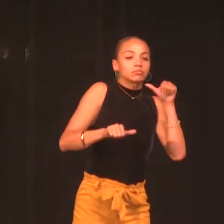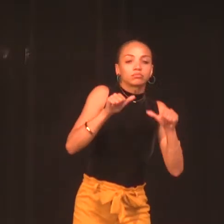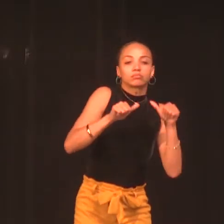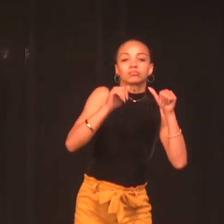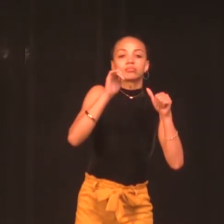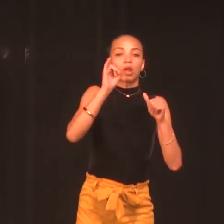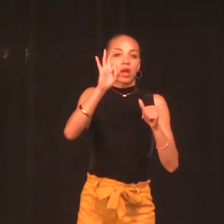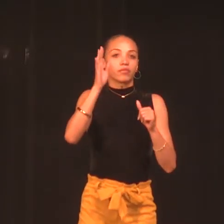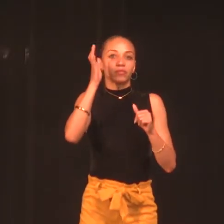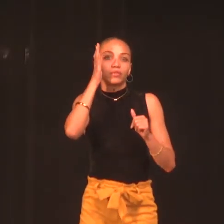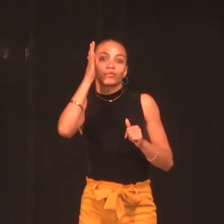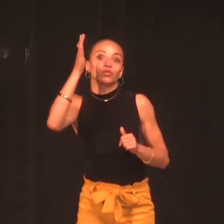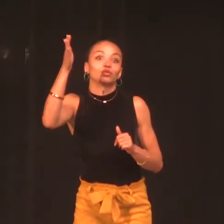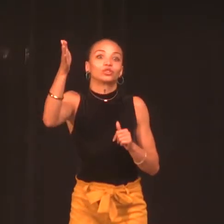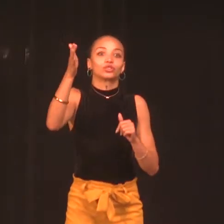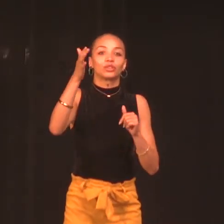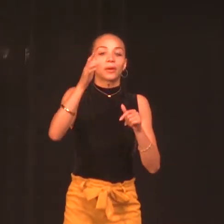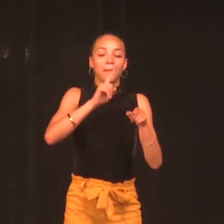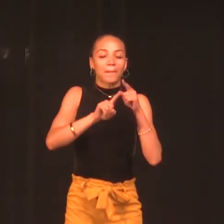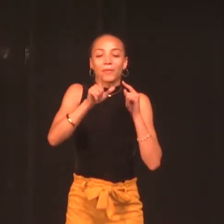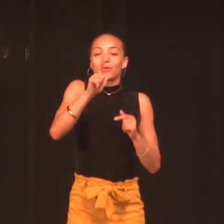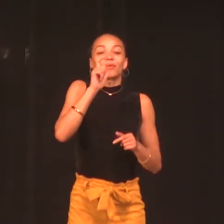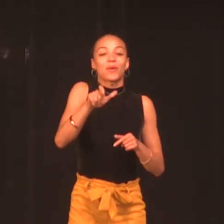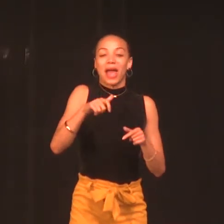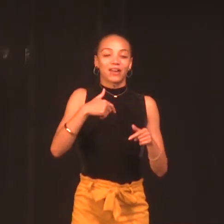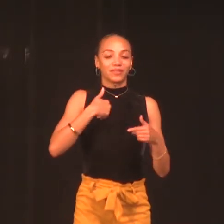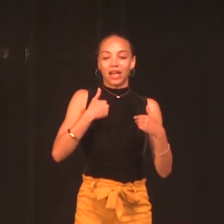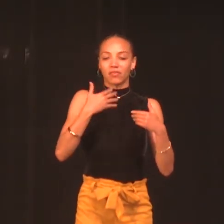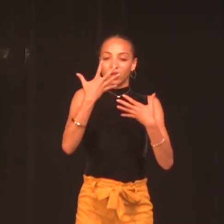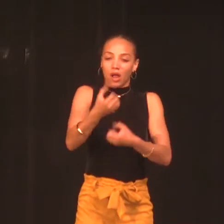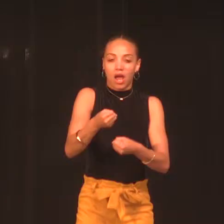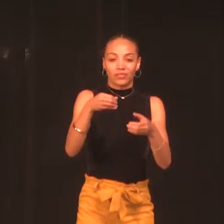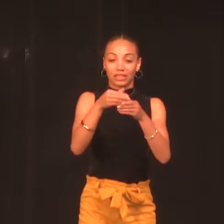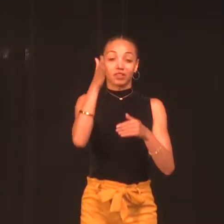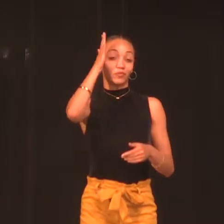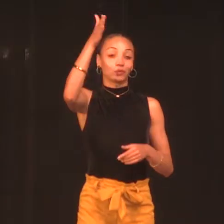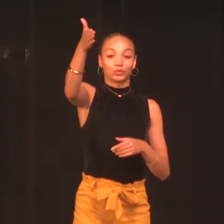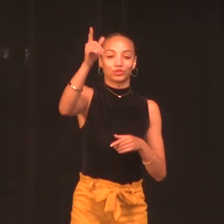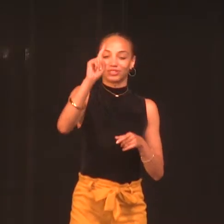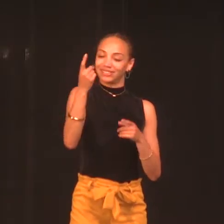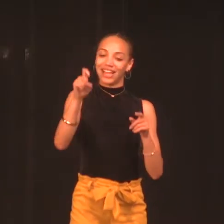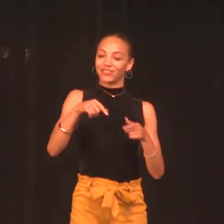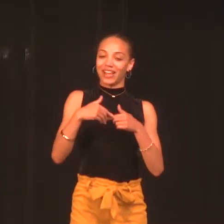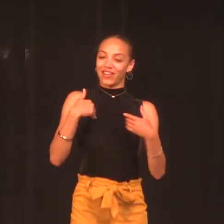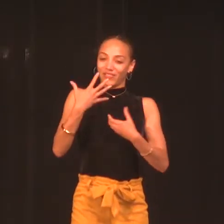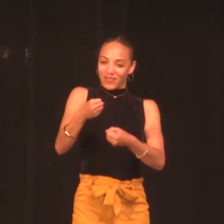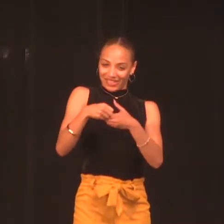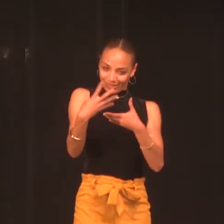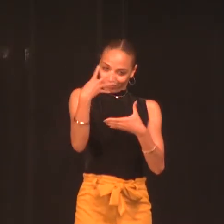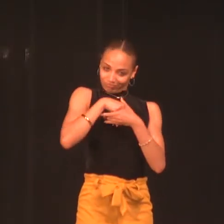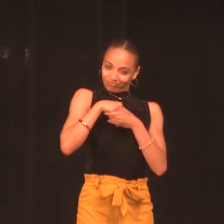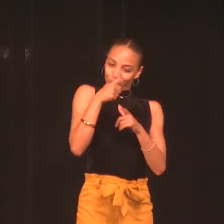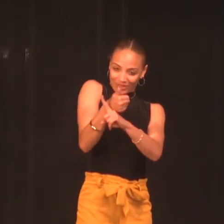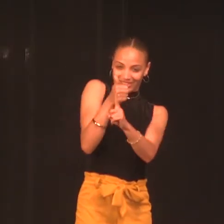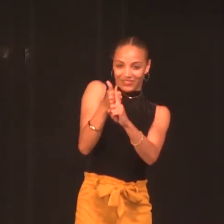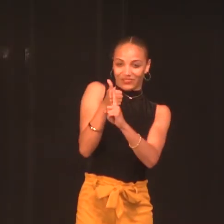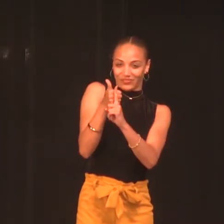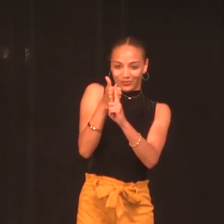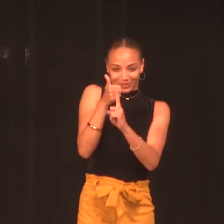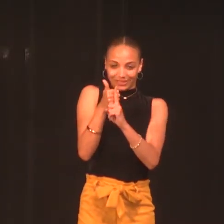It's okay to be uncertain of the future. You don't have to have complete confidence in your plan,